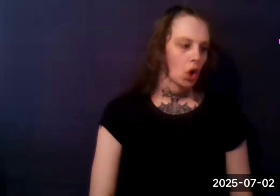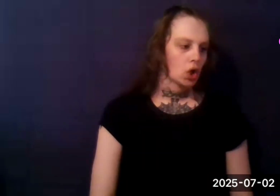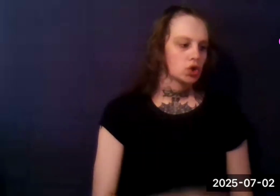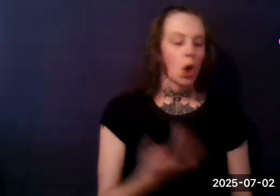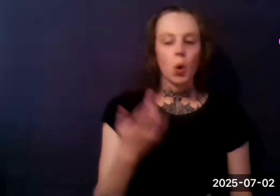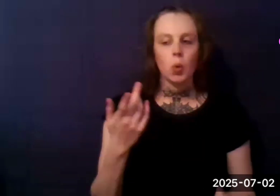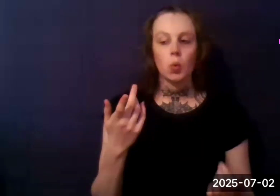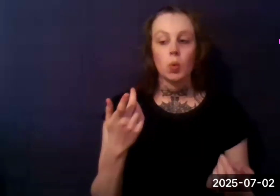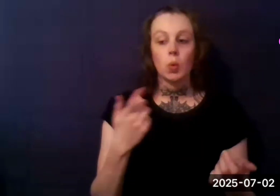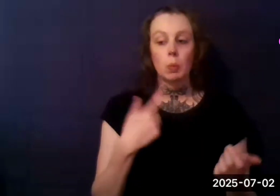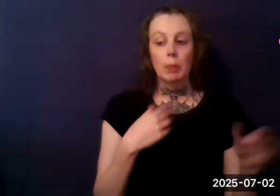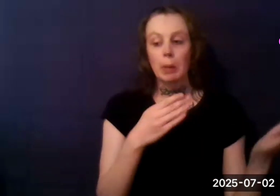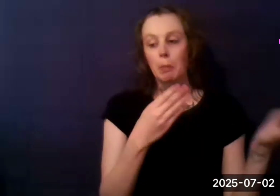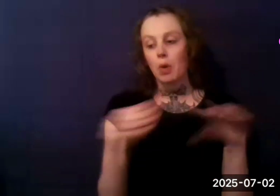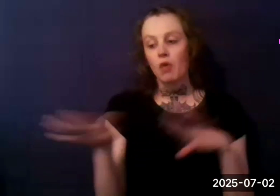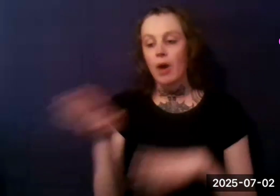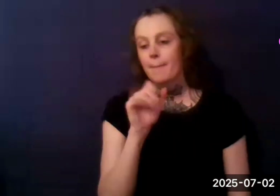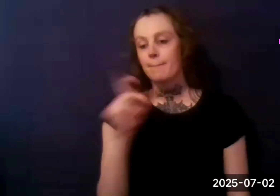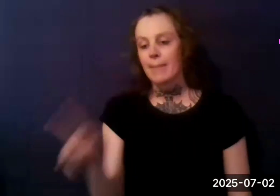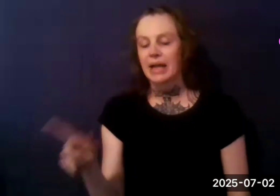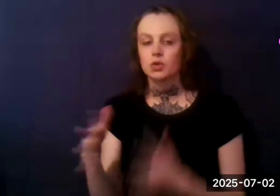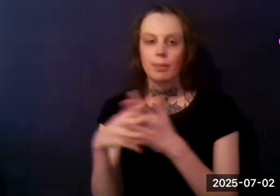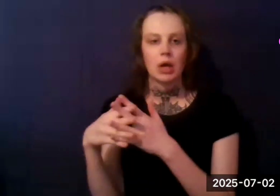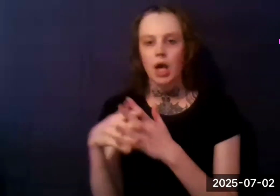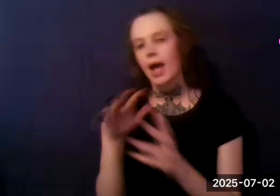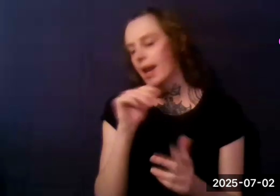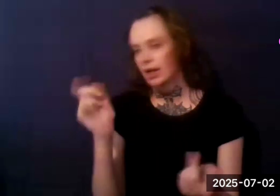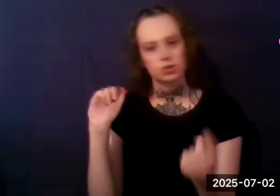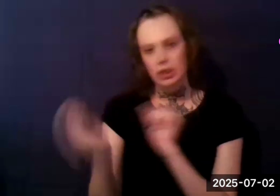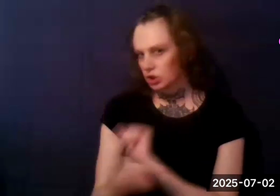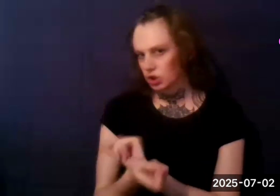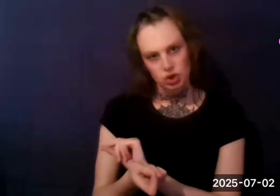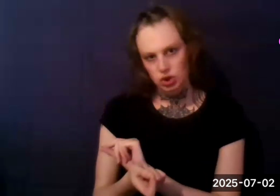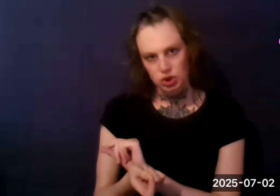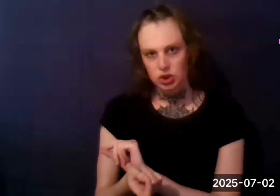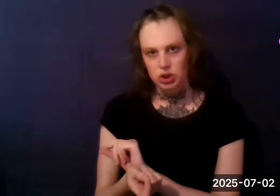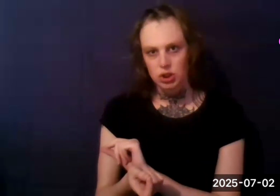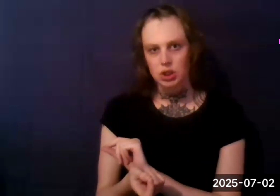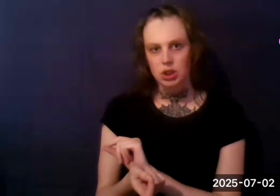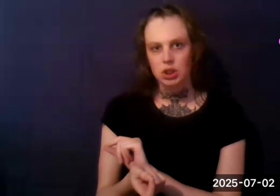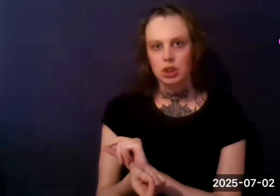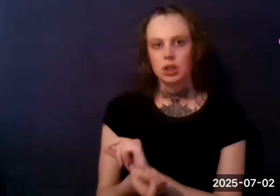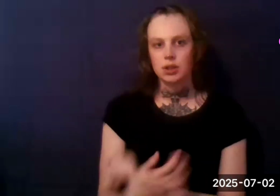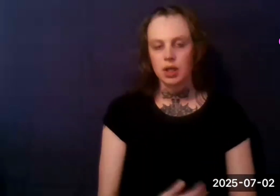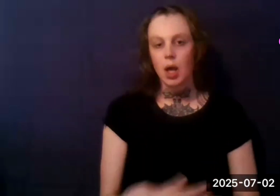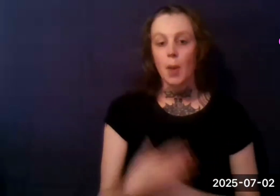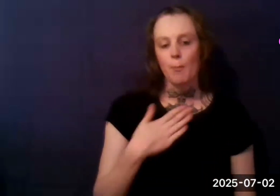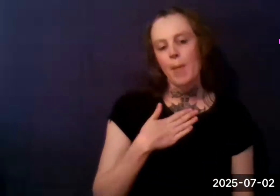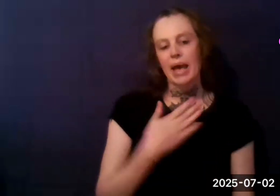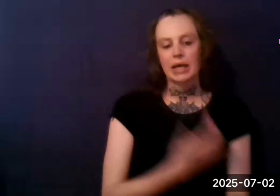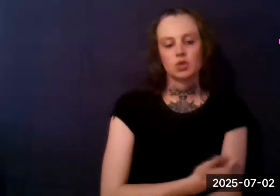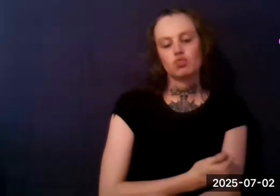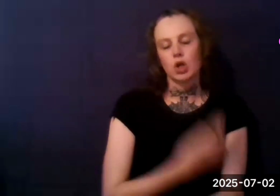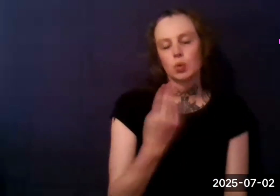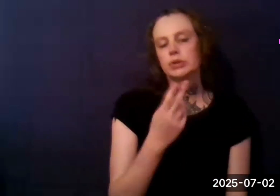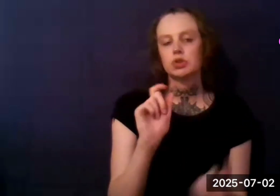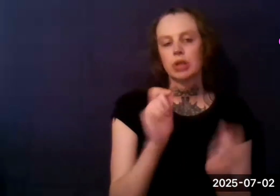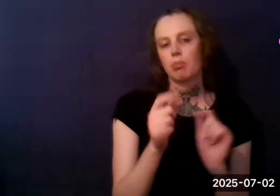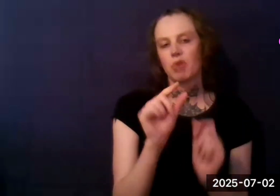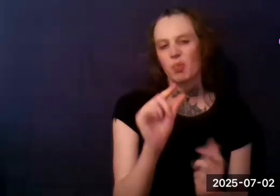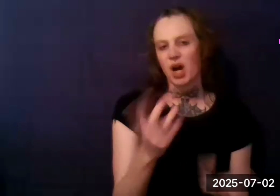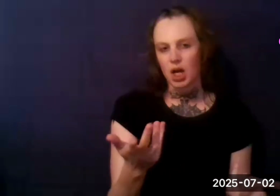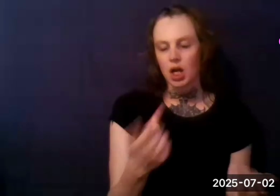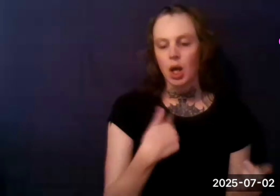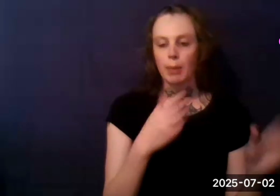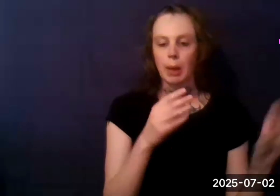change. It was mostly like my dry good use went down. But my drinking did not change really when I came back from